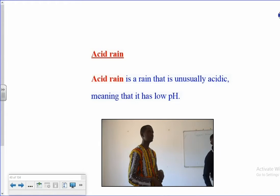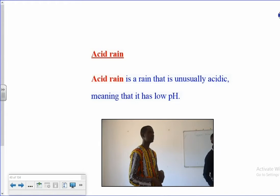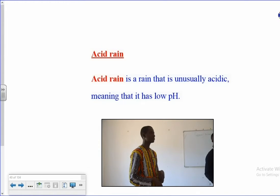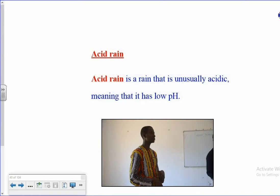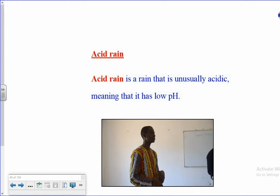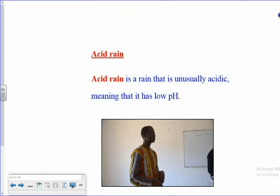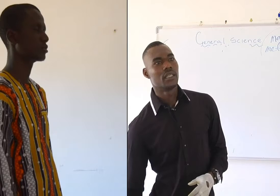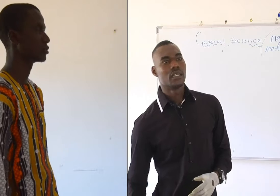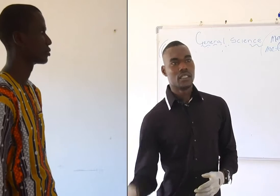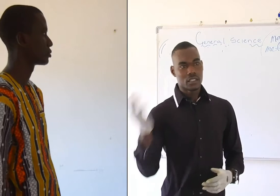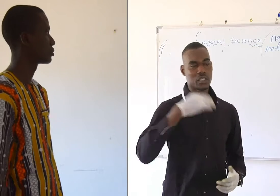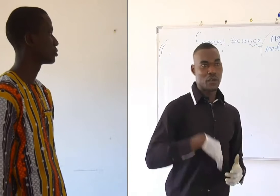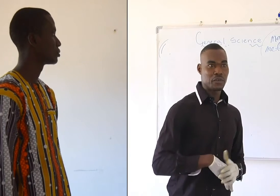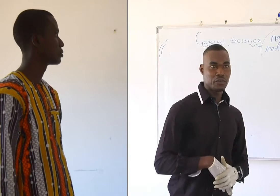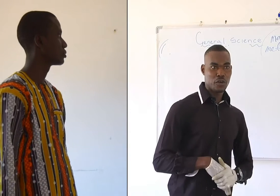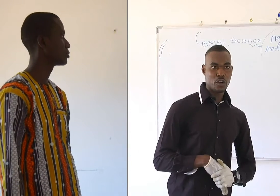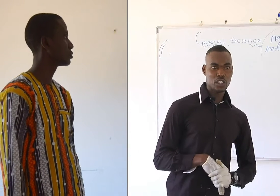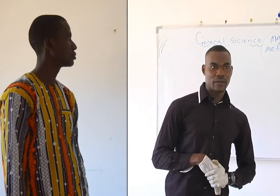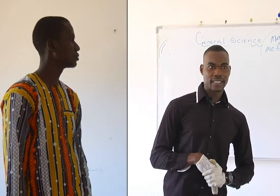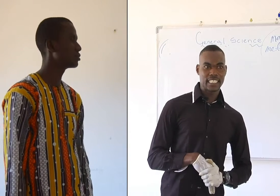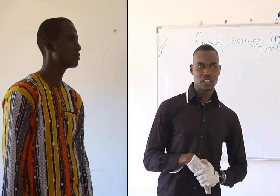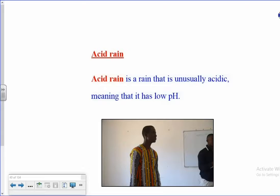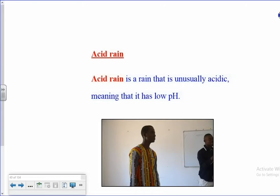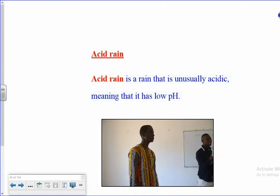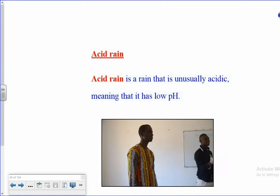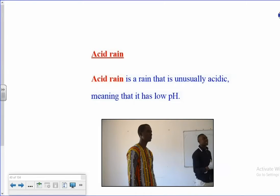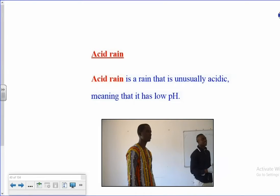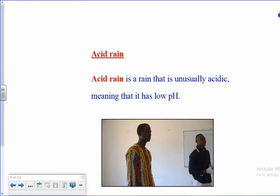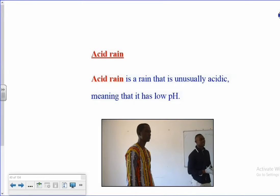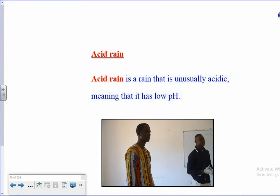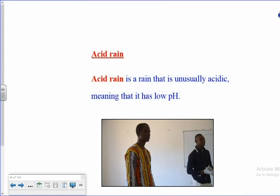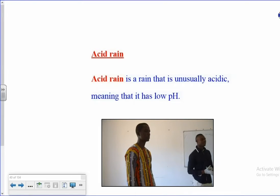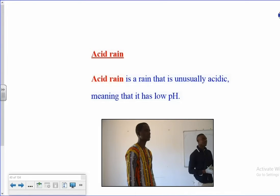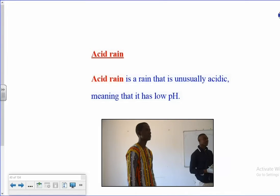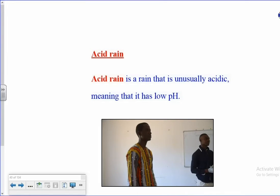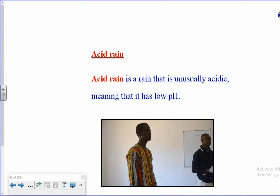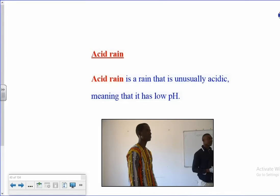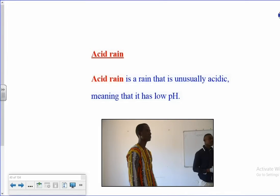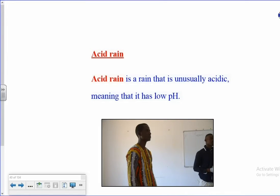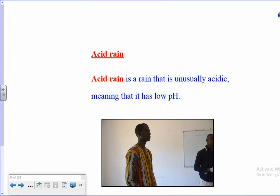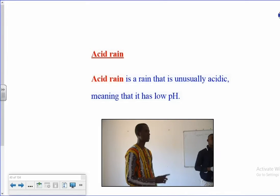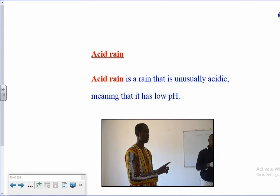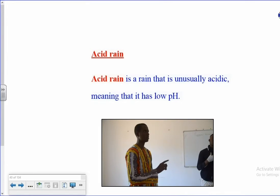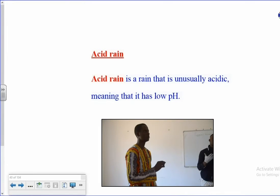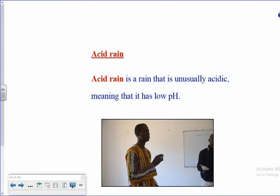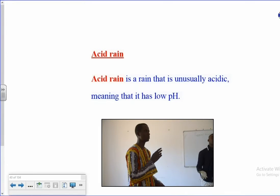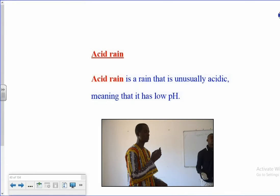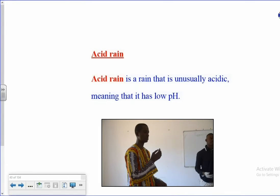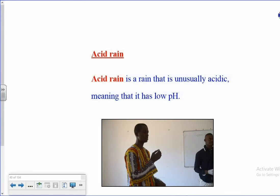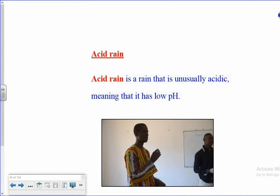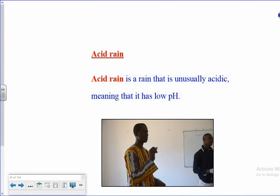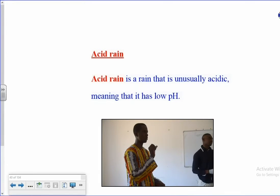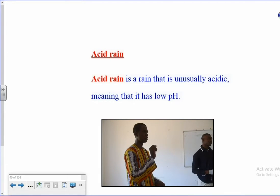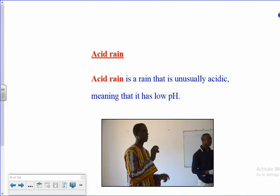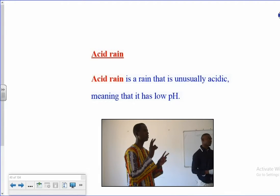All right. So now we focus our attention on acid rain. What is acid